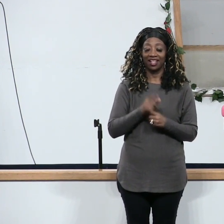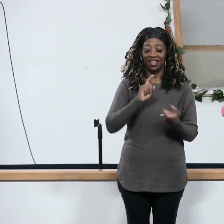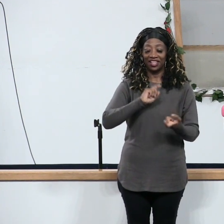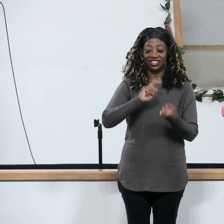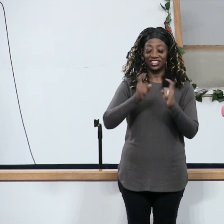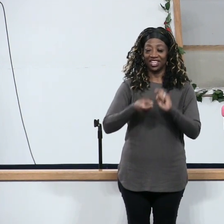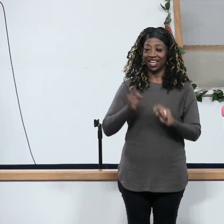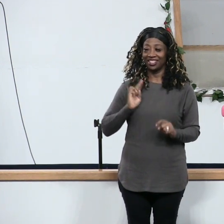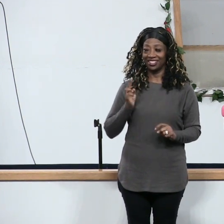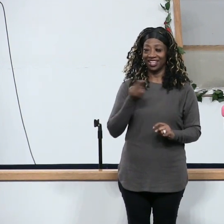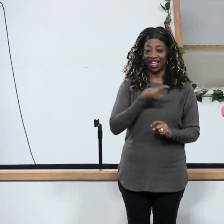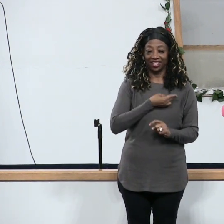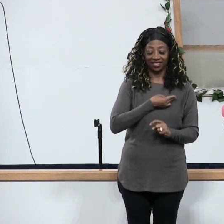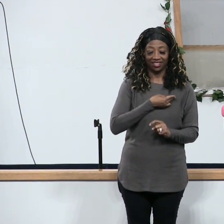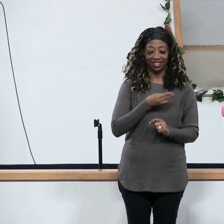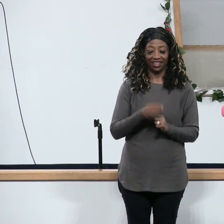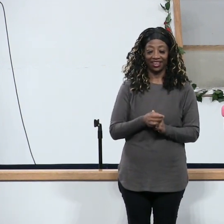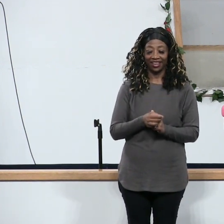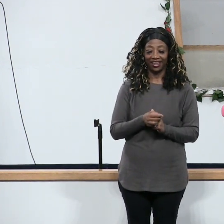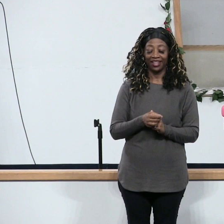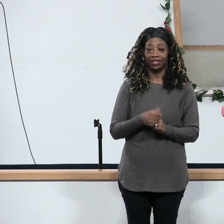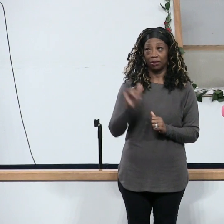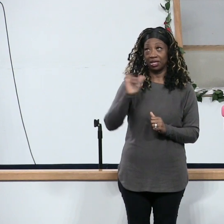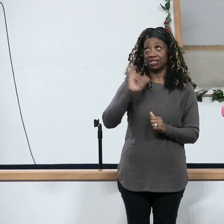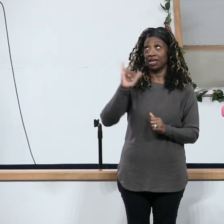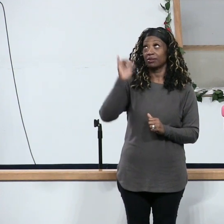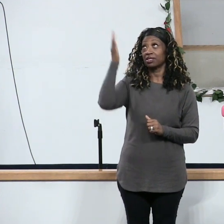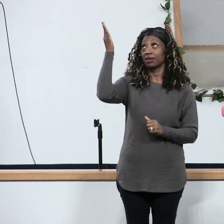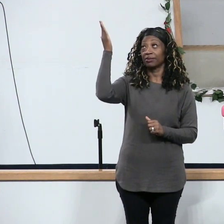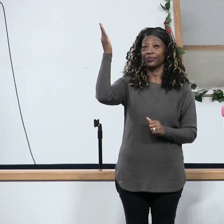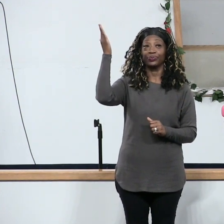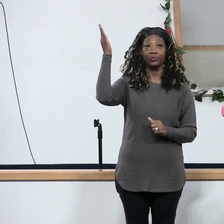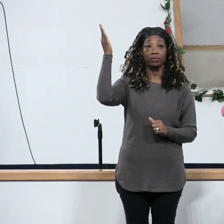Changing us to be like him.